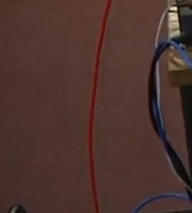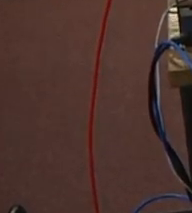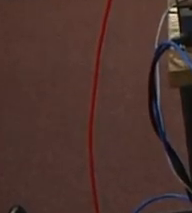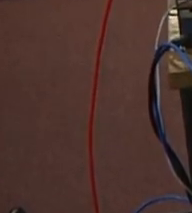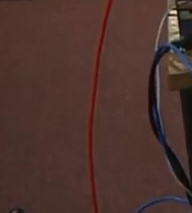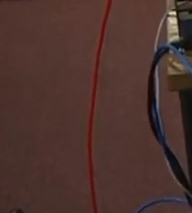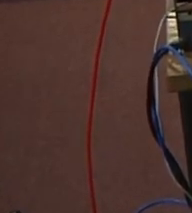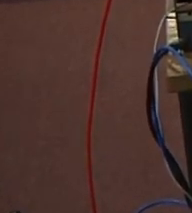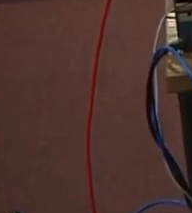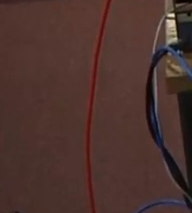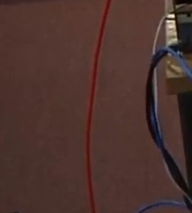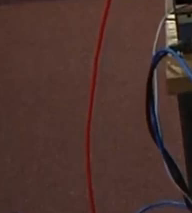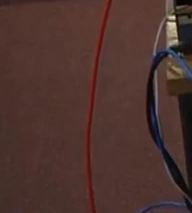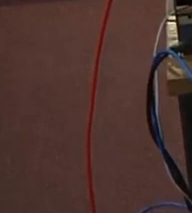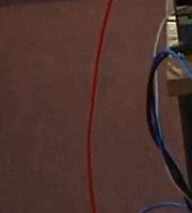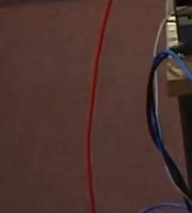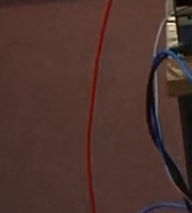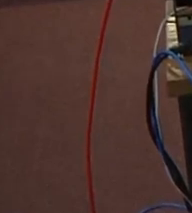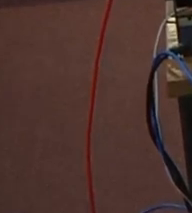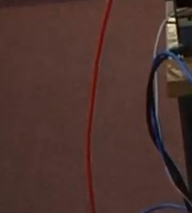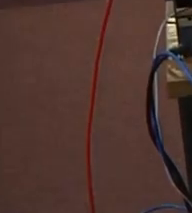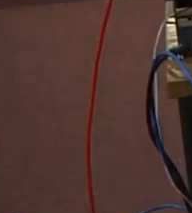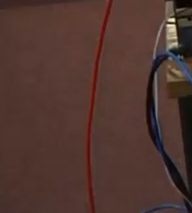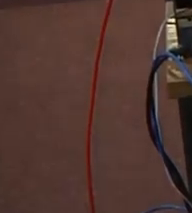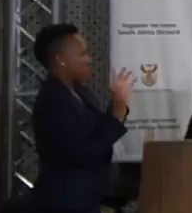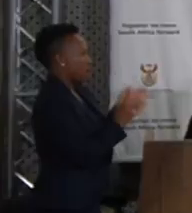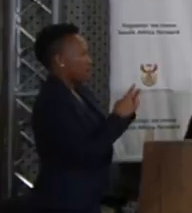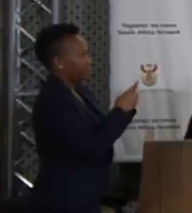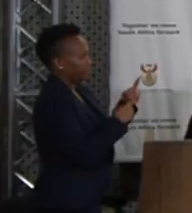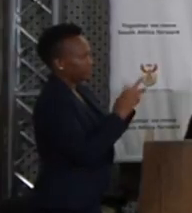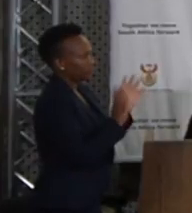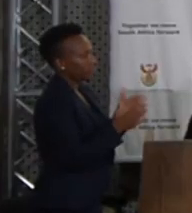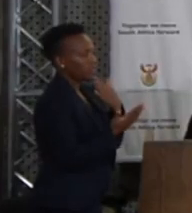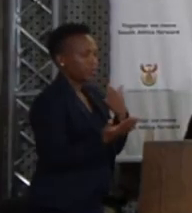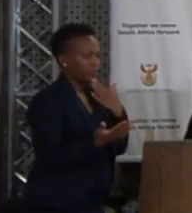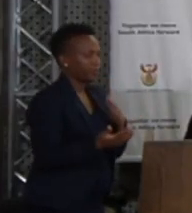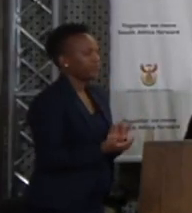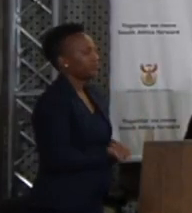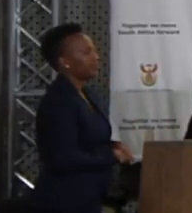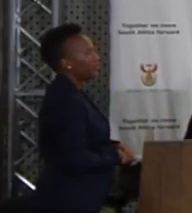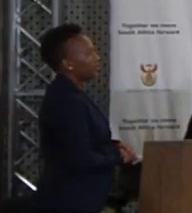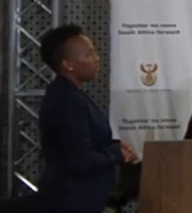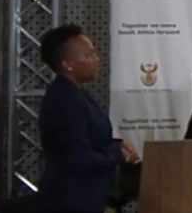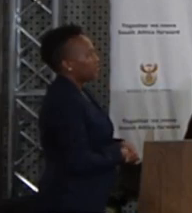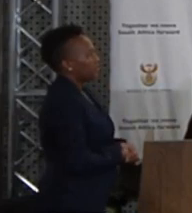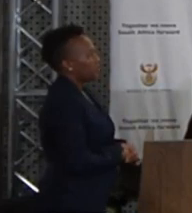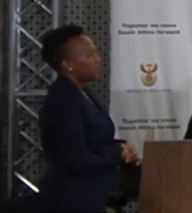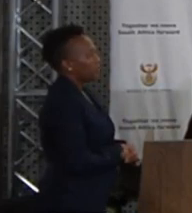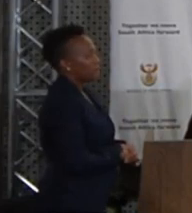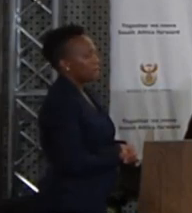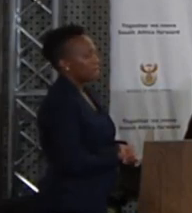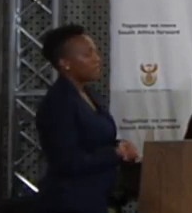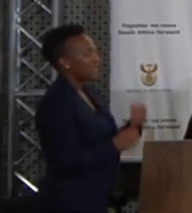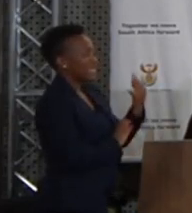And yeah, that's my questions. Thank you. Thank you. Let's take the three. This